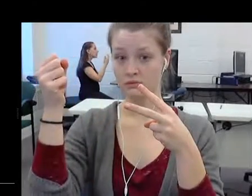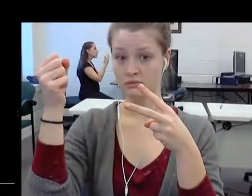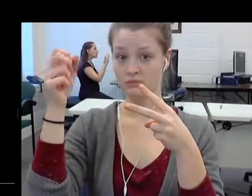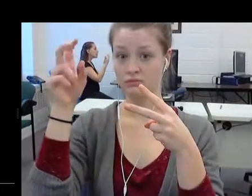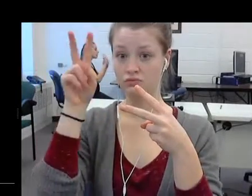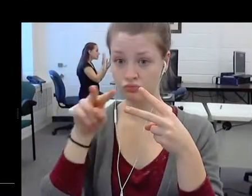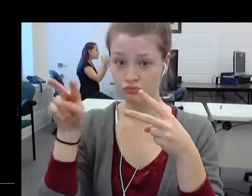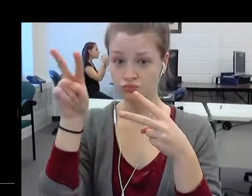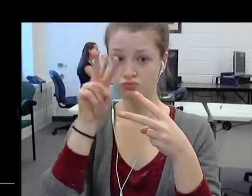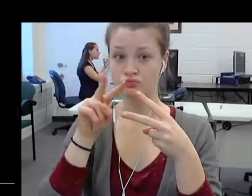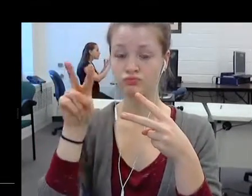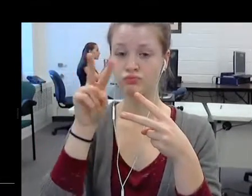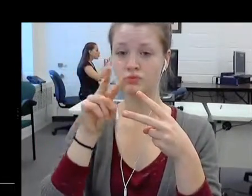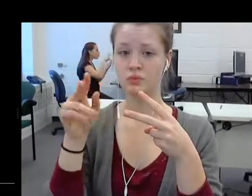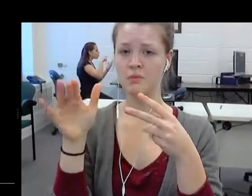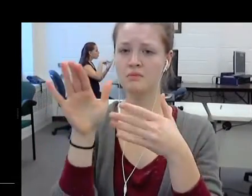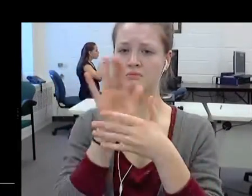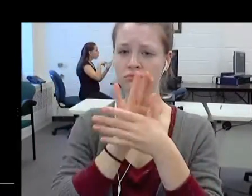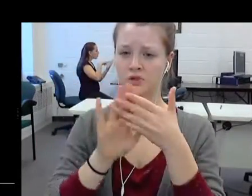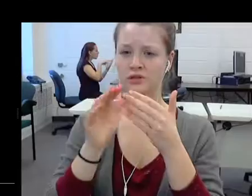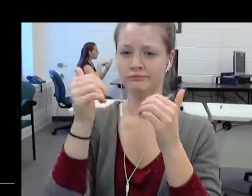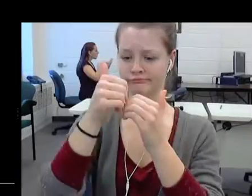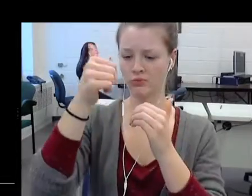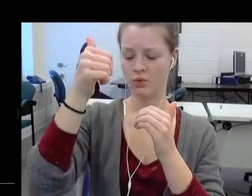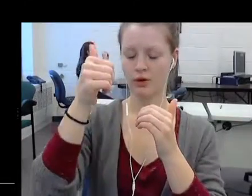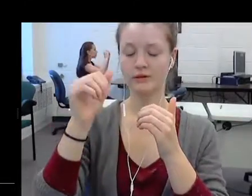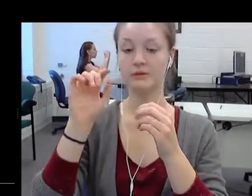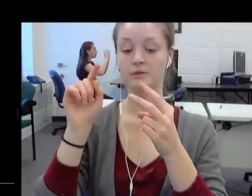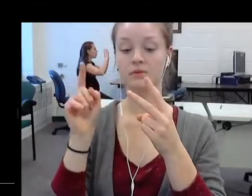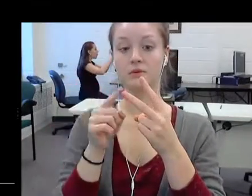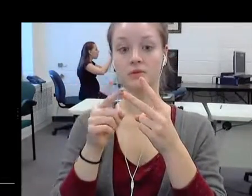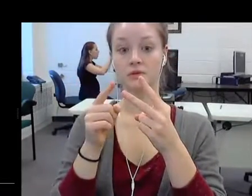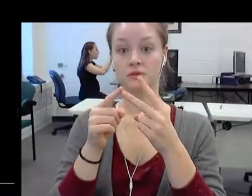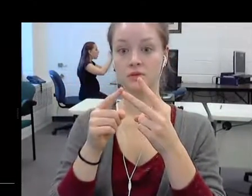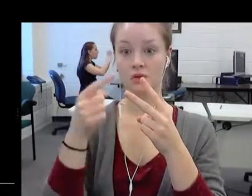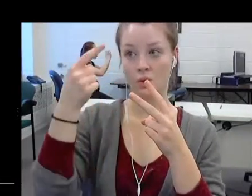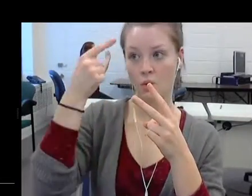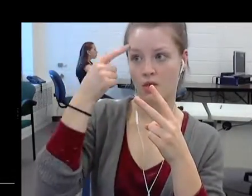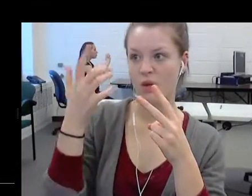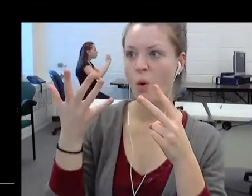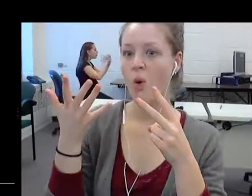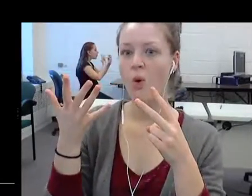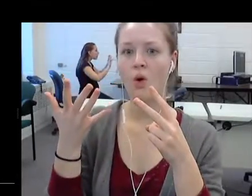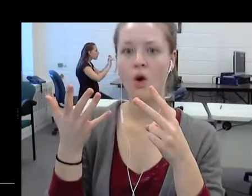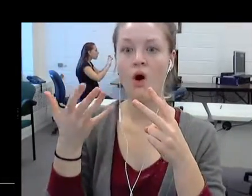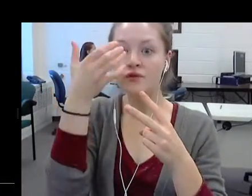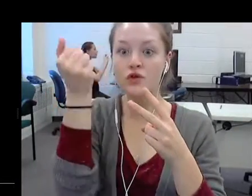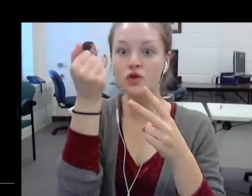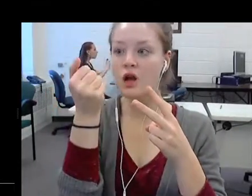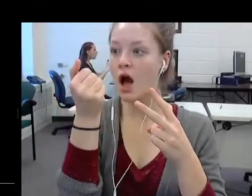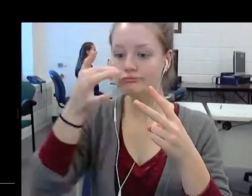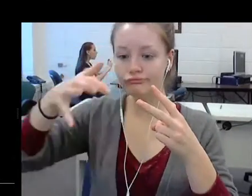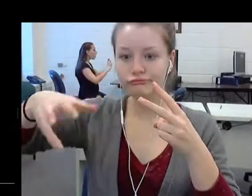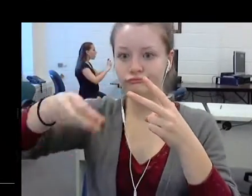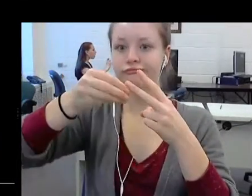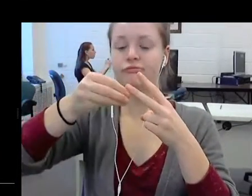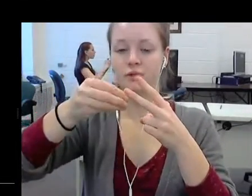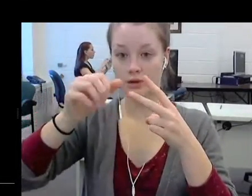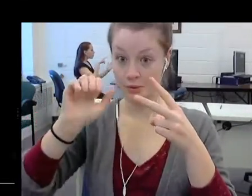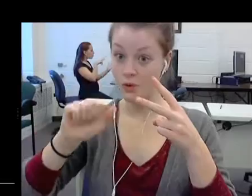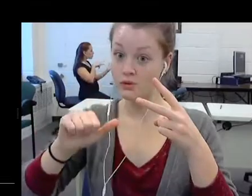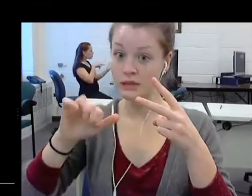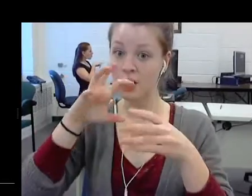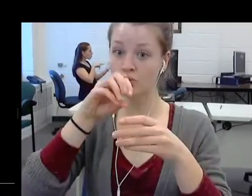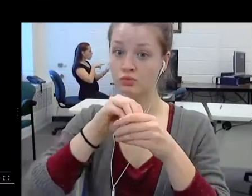the text, you may realize that there's something important that you omitted the first time and you want to include it later. Or if you're taking